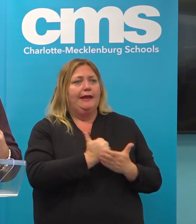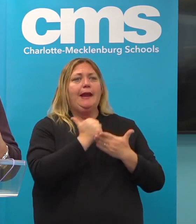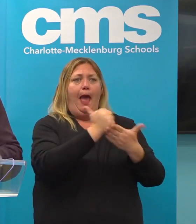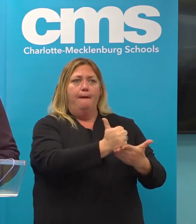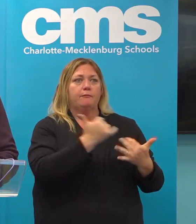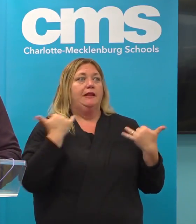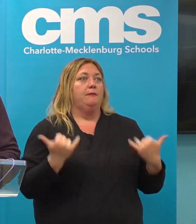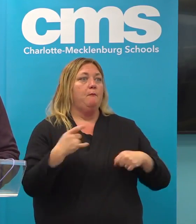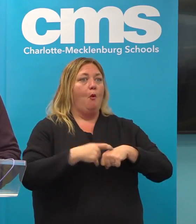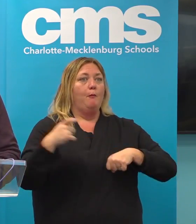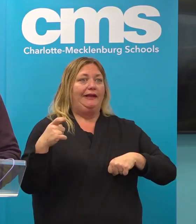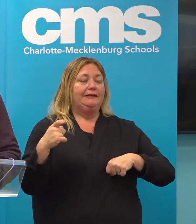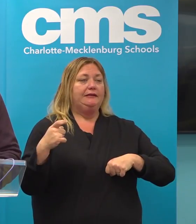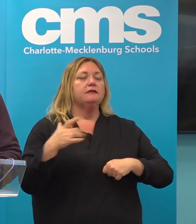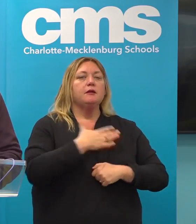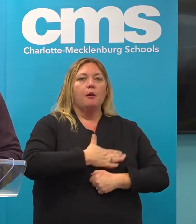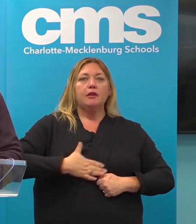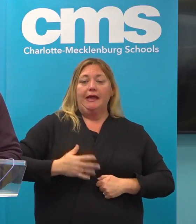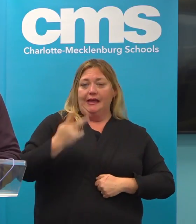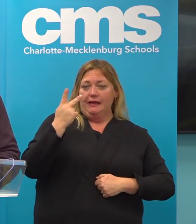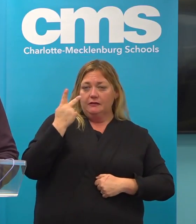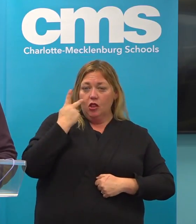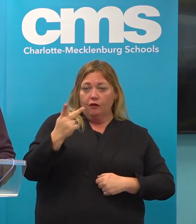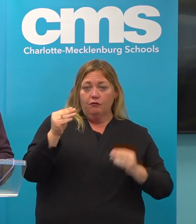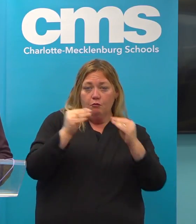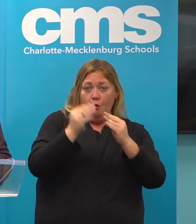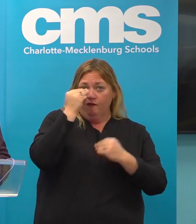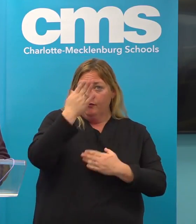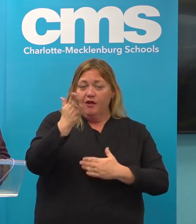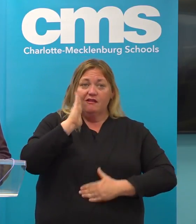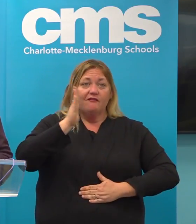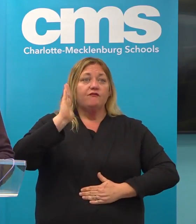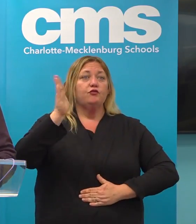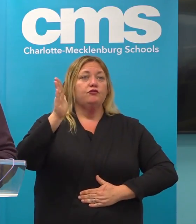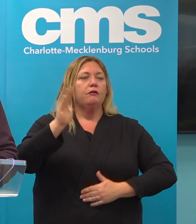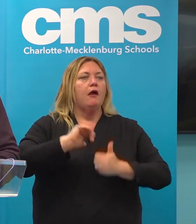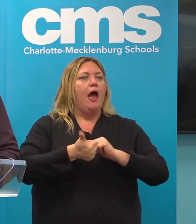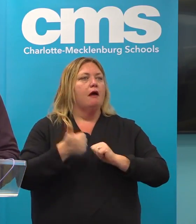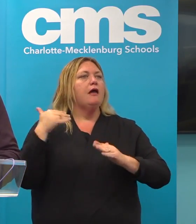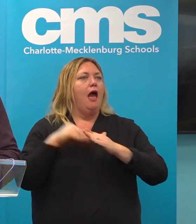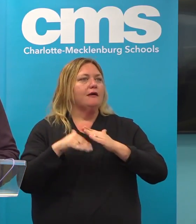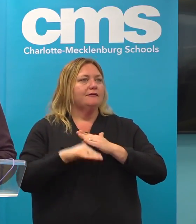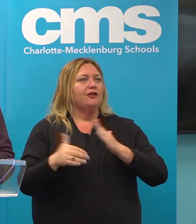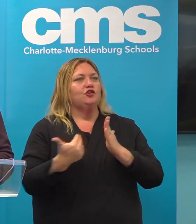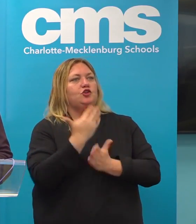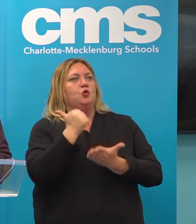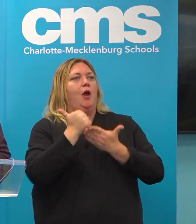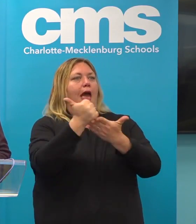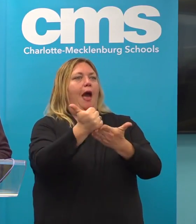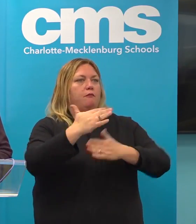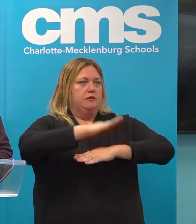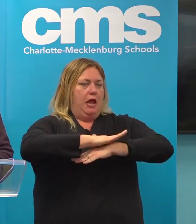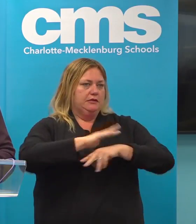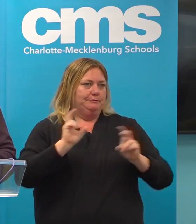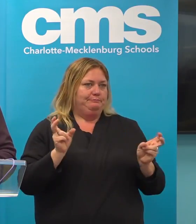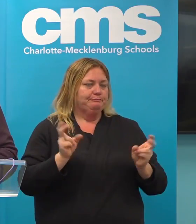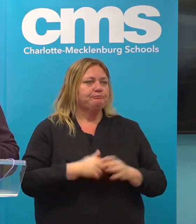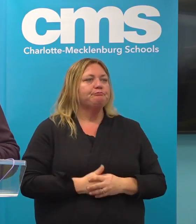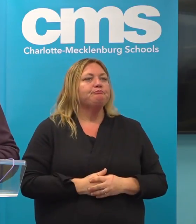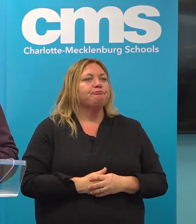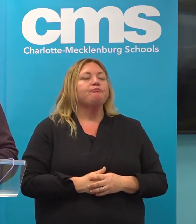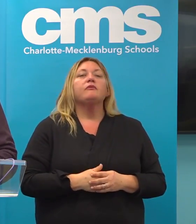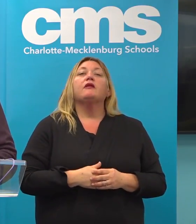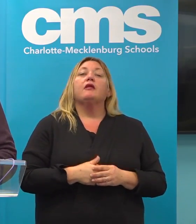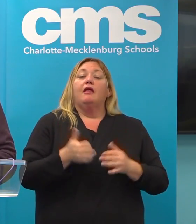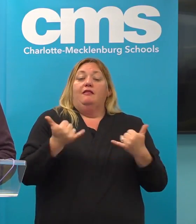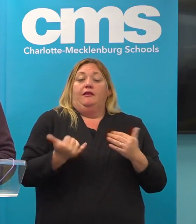in the moment. So please look for more information in the very near future on how to access that new help desk. We have also